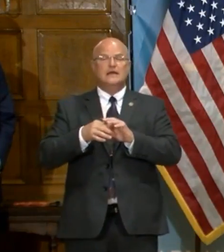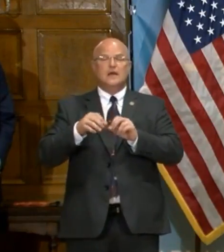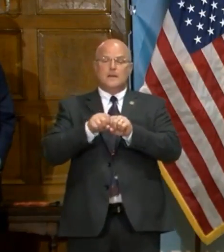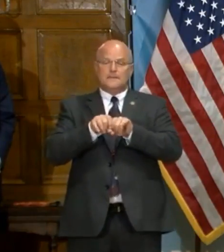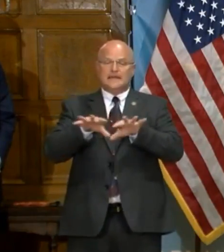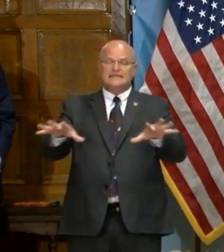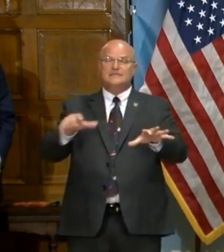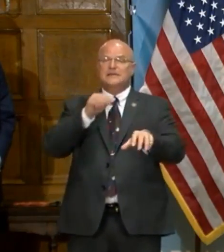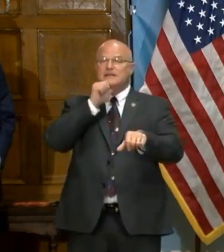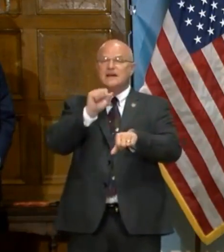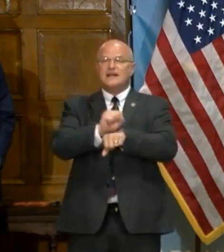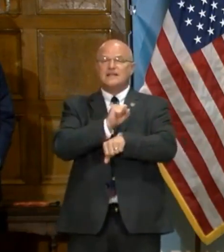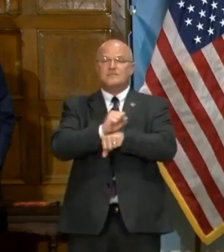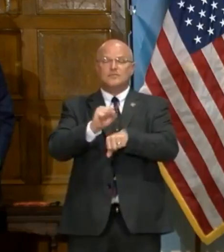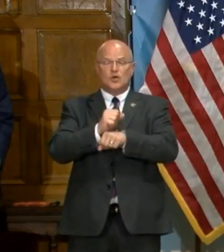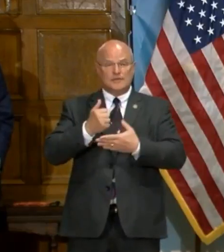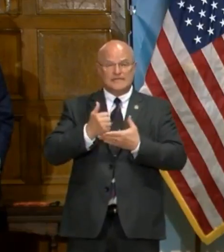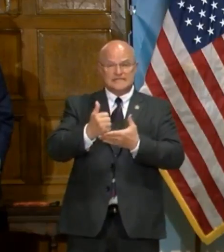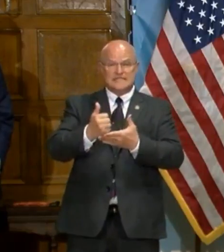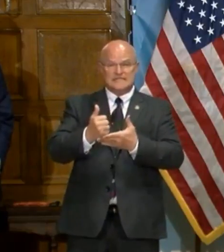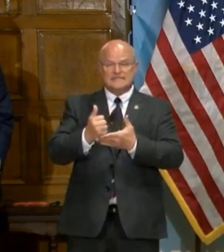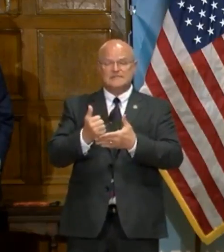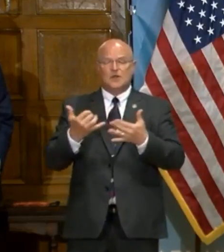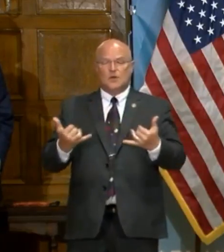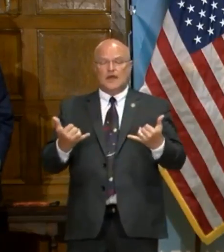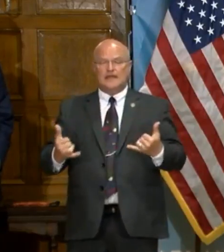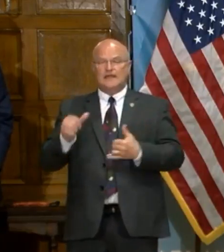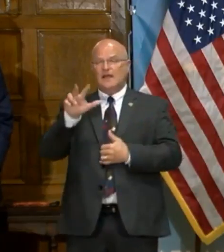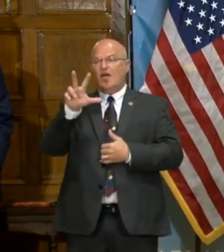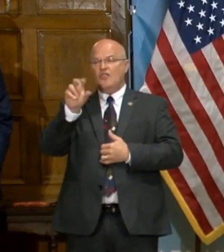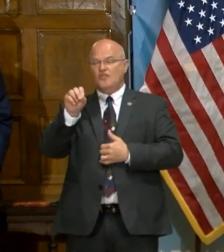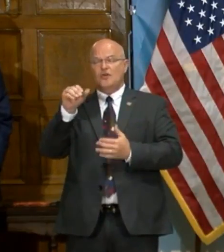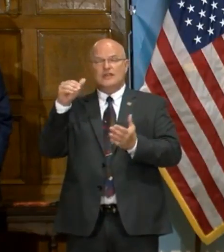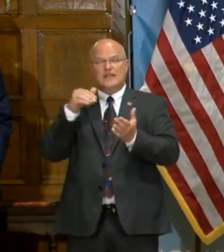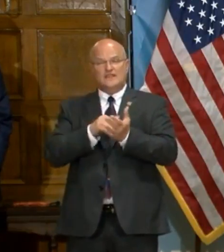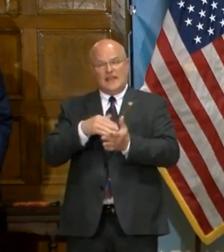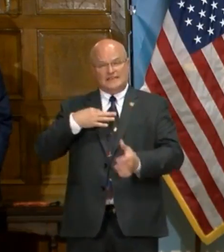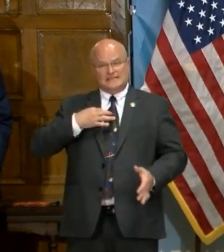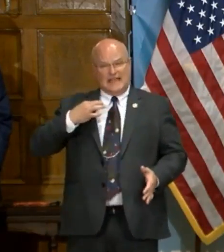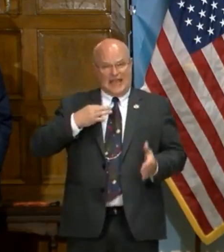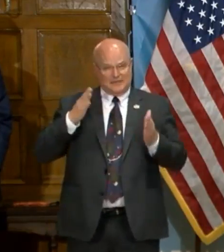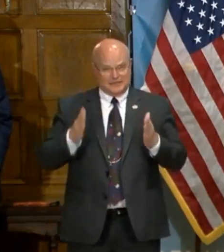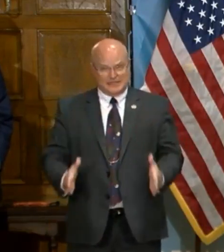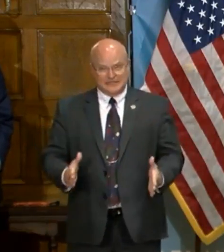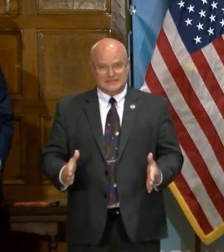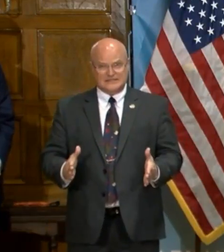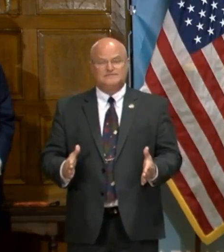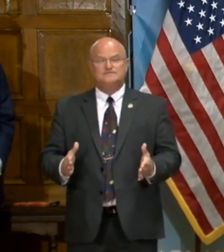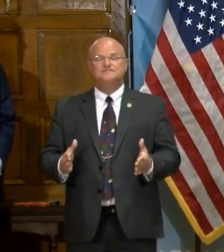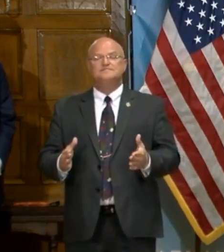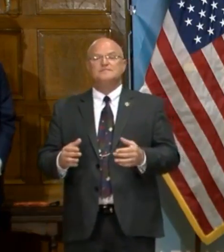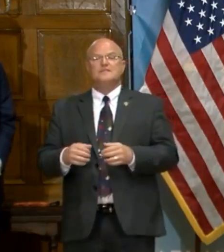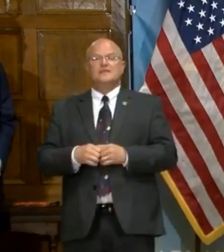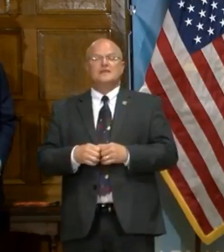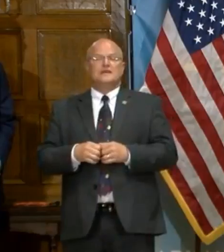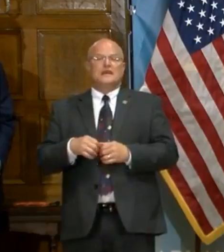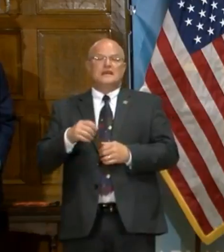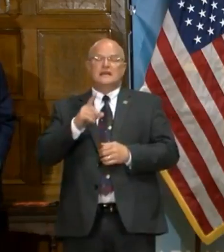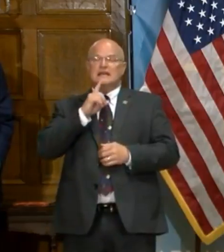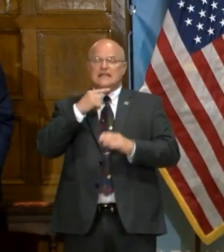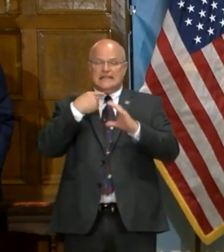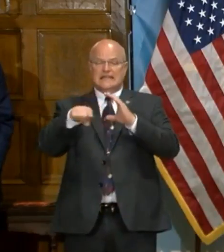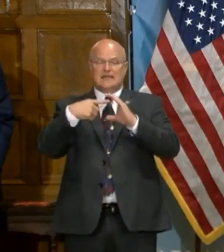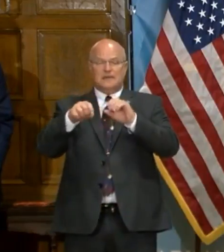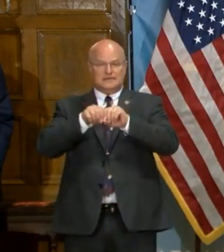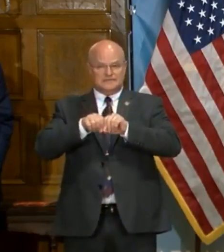unemployment assistance, we currently stand at about 30,000 applications since last week when we opened that system up. An